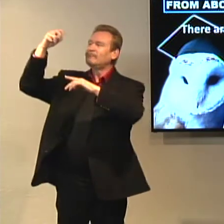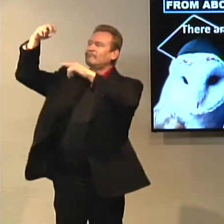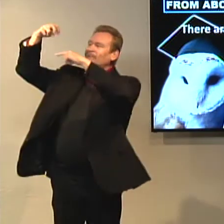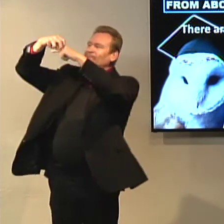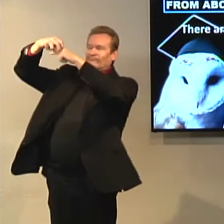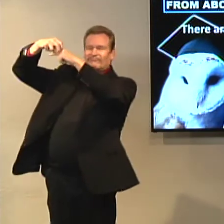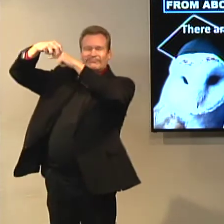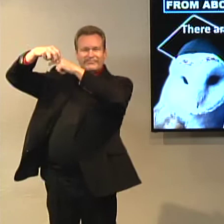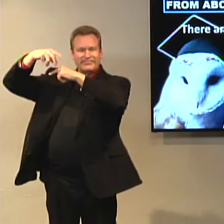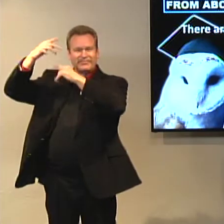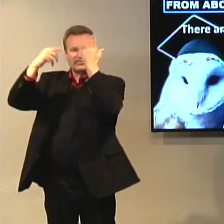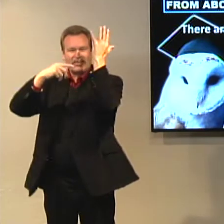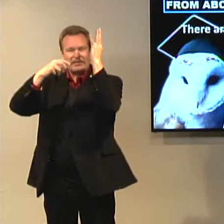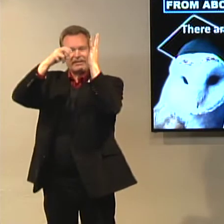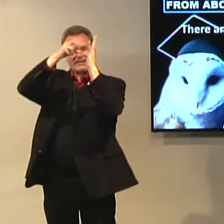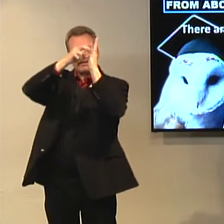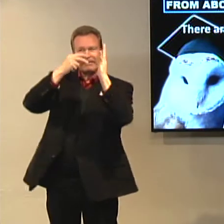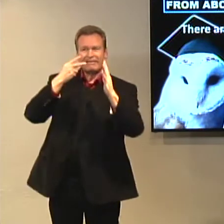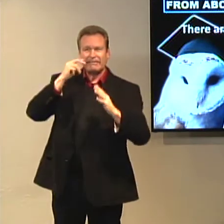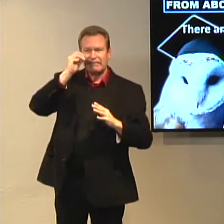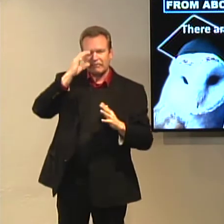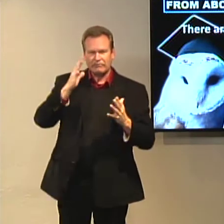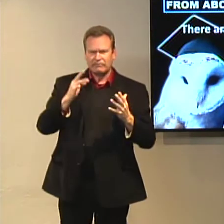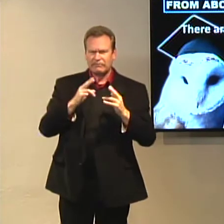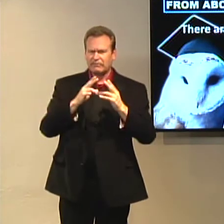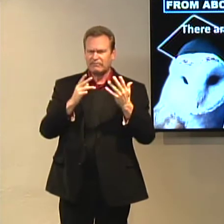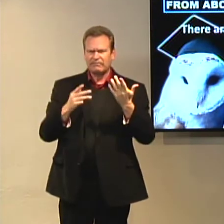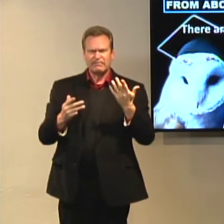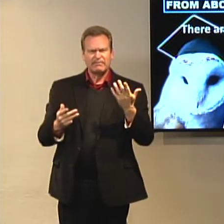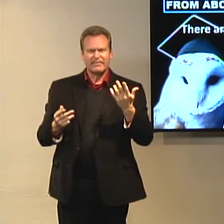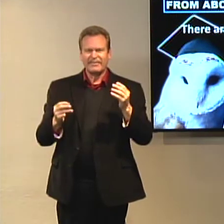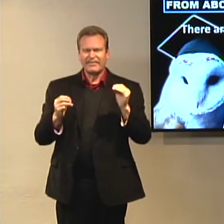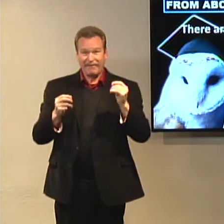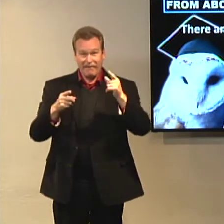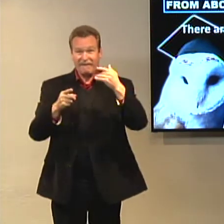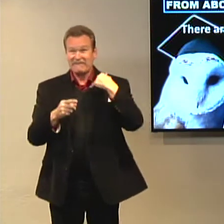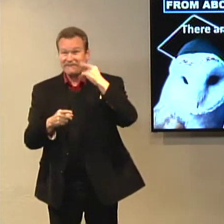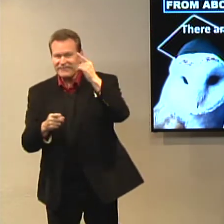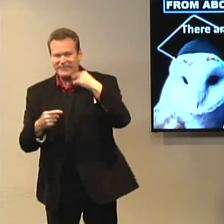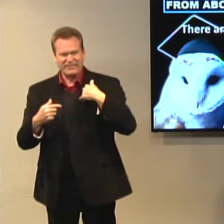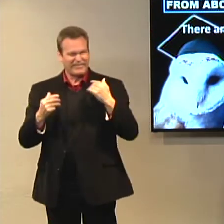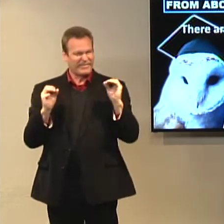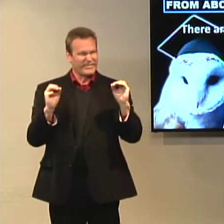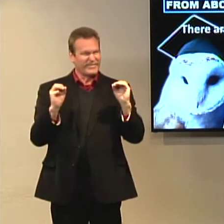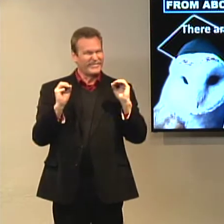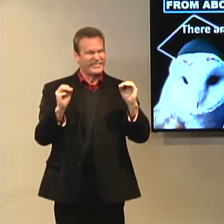Or just you saw one sitting out in a tree. Have you seen an owl? Okay, So